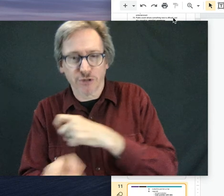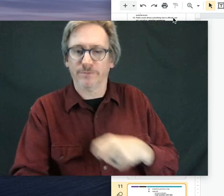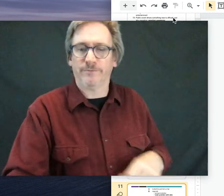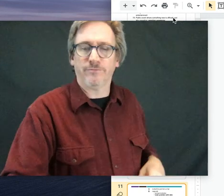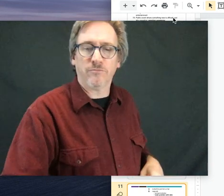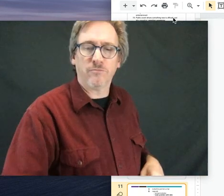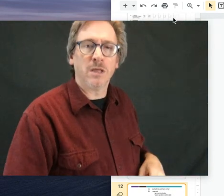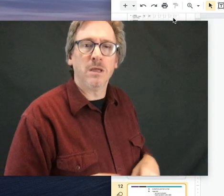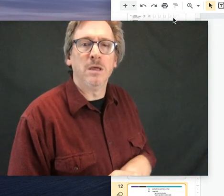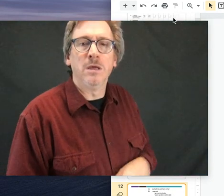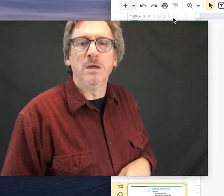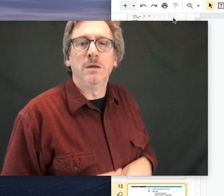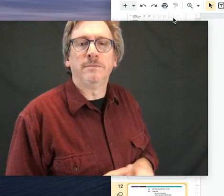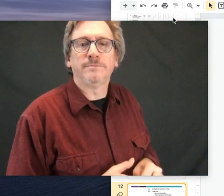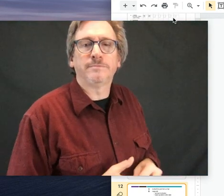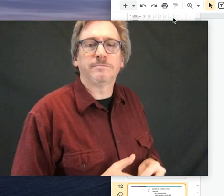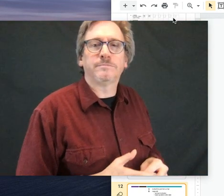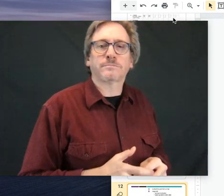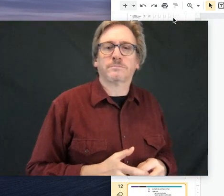And